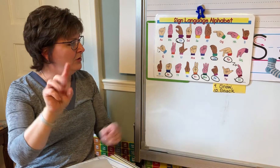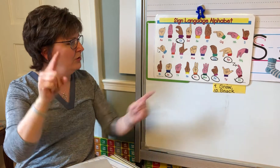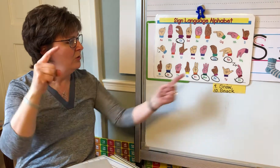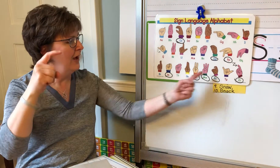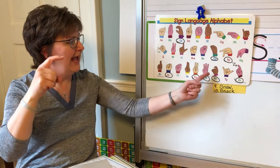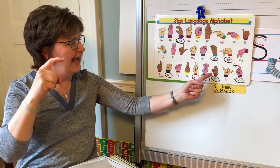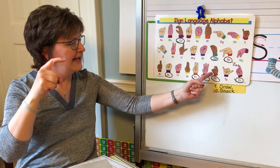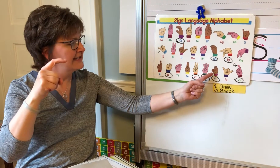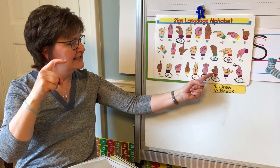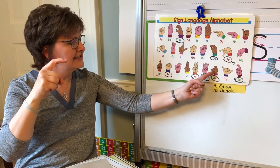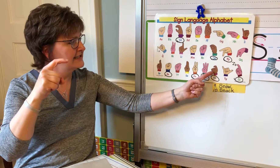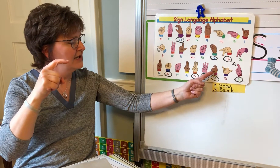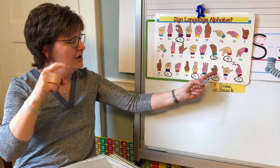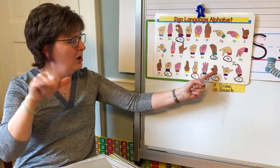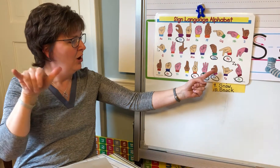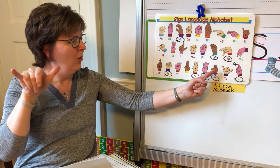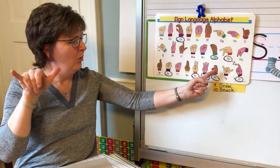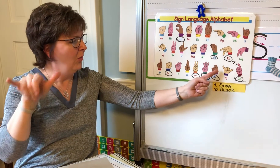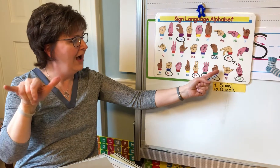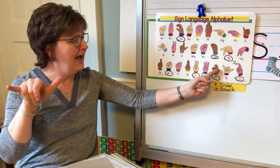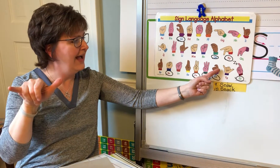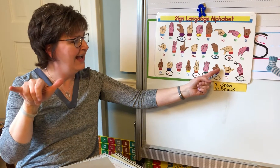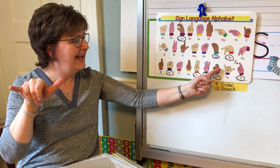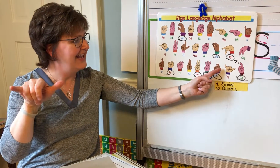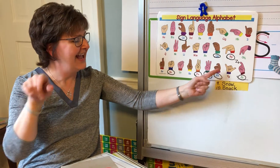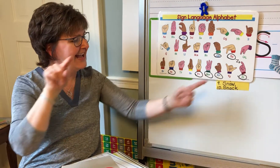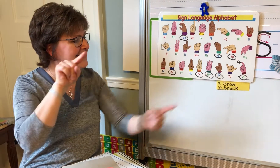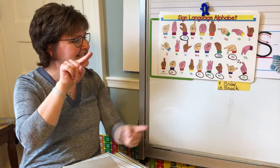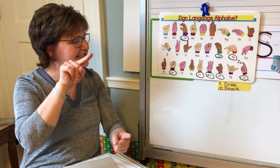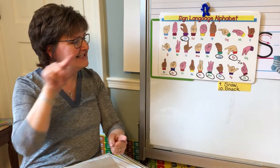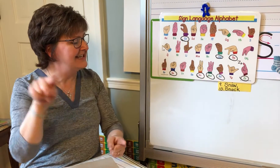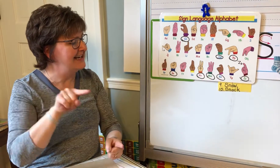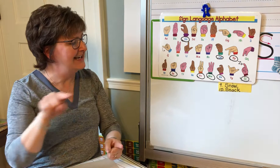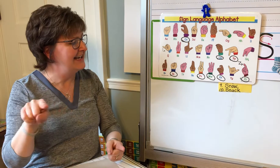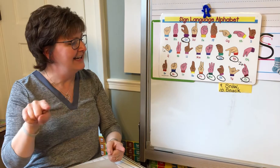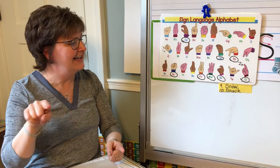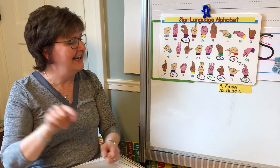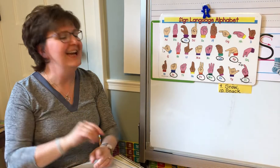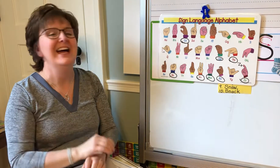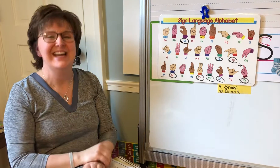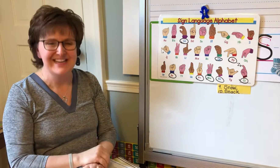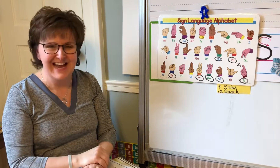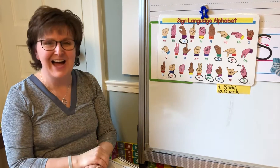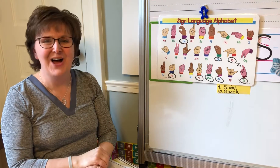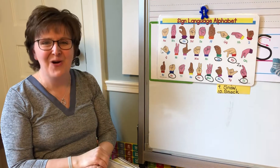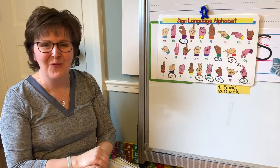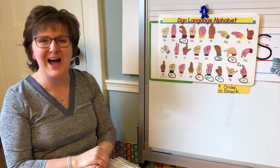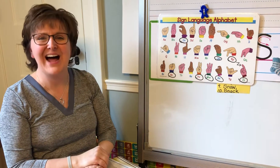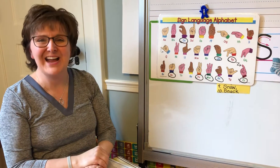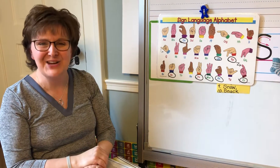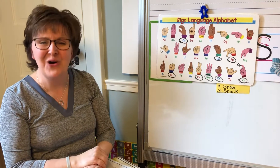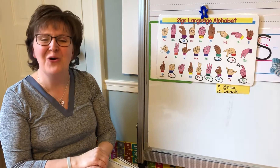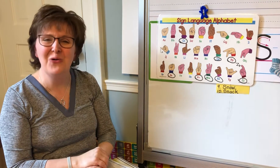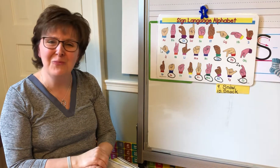W, X, Y, and Z. Now I know